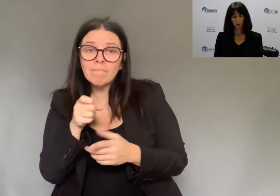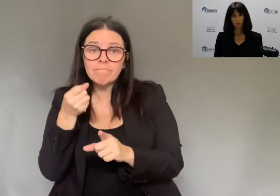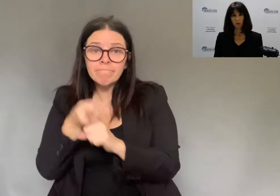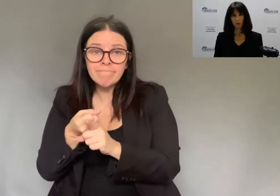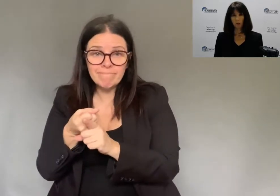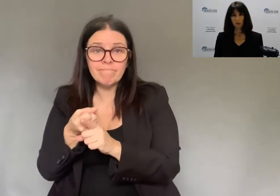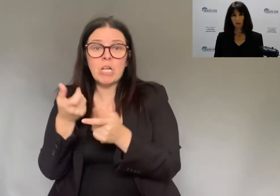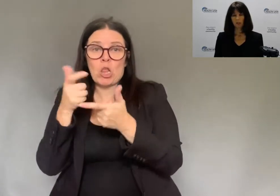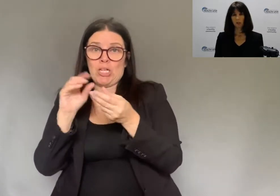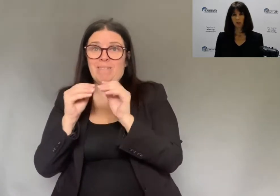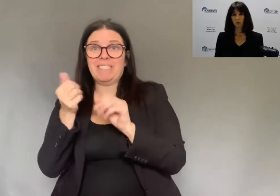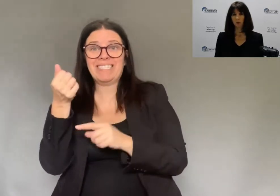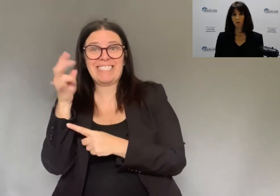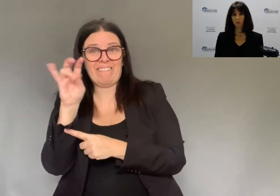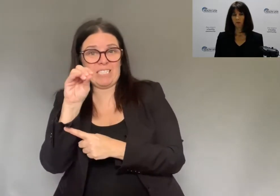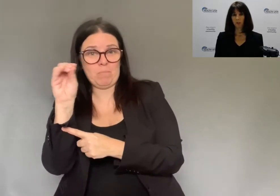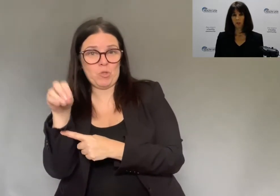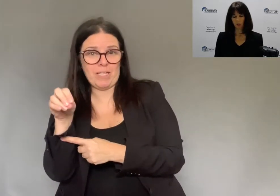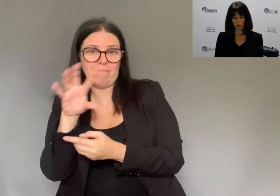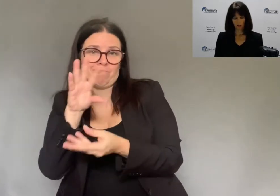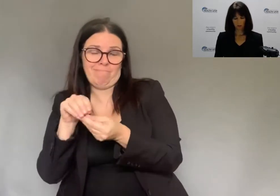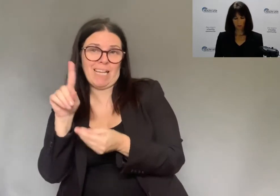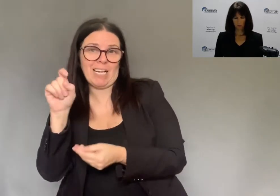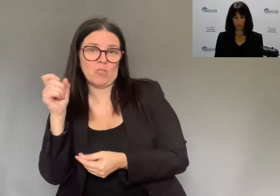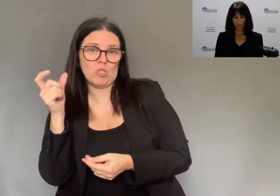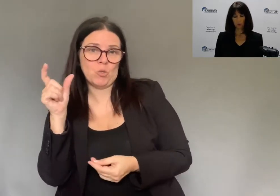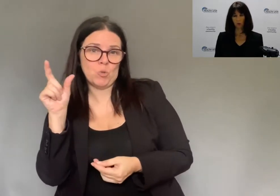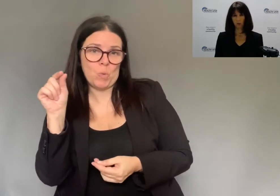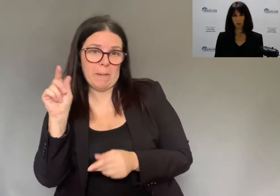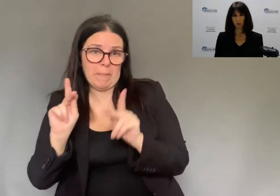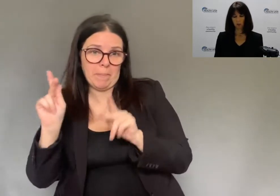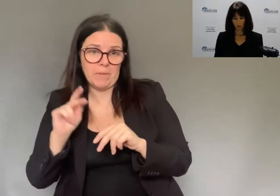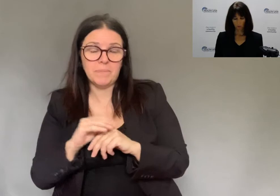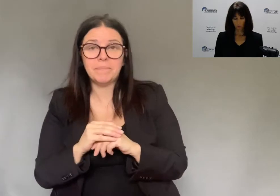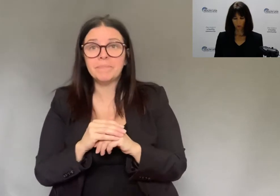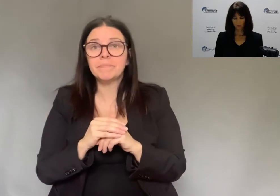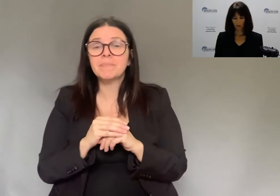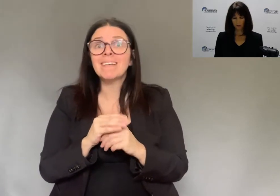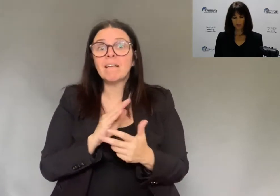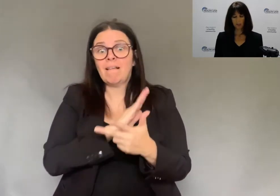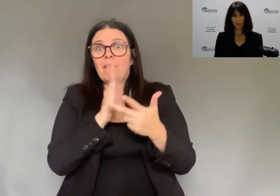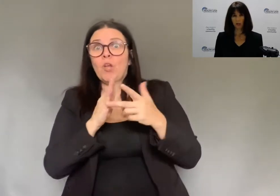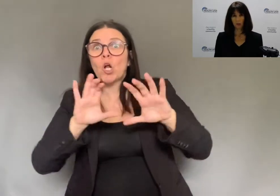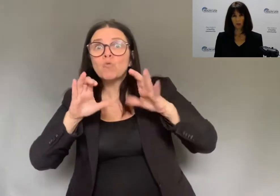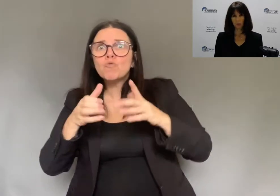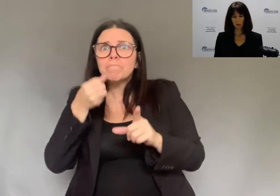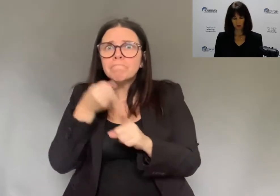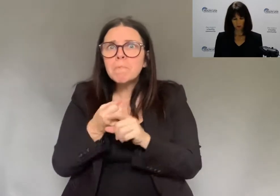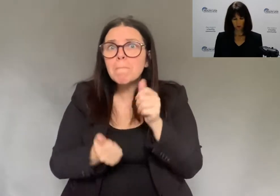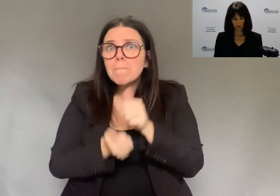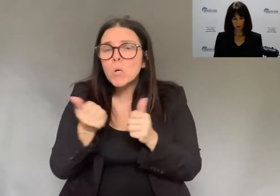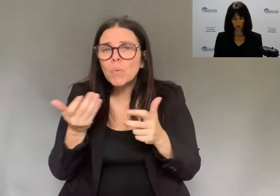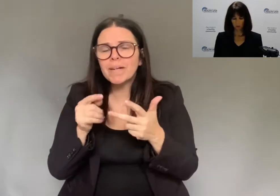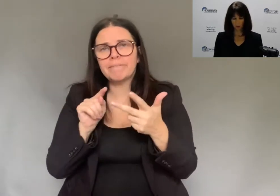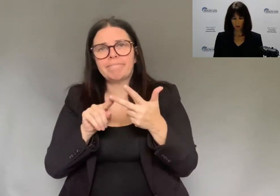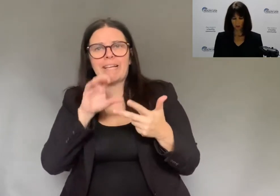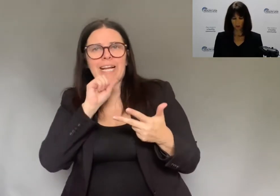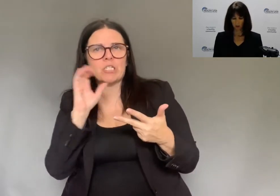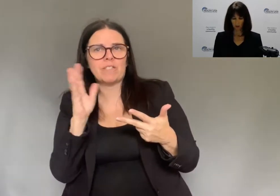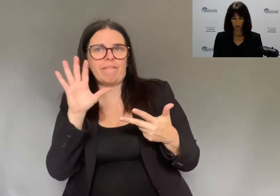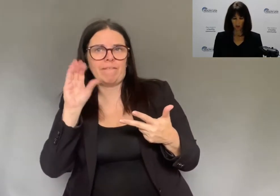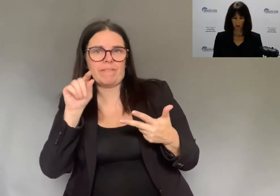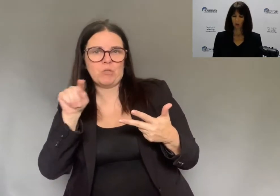Our community has lost a total of 59 people to COVID. 45 deaths have occurred in long-term